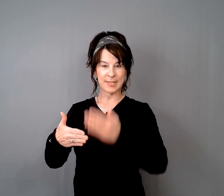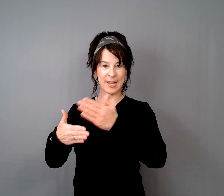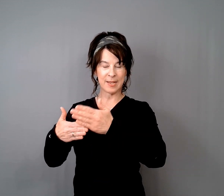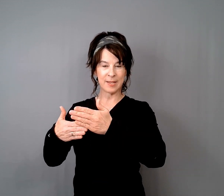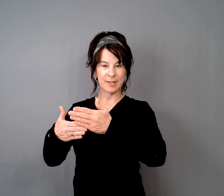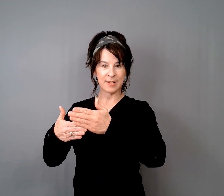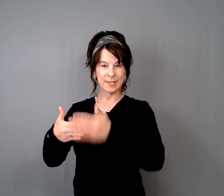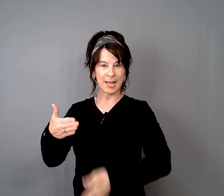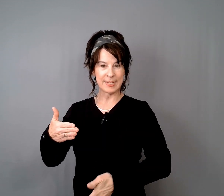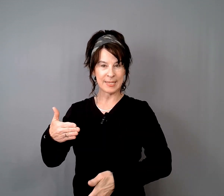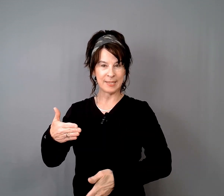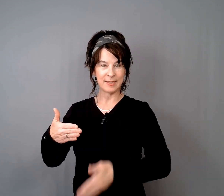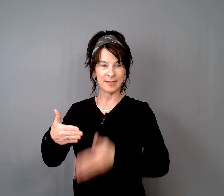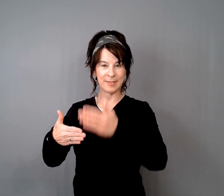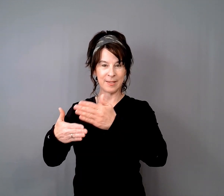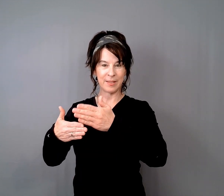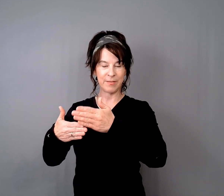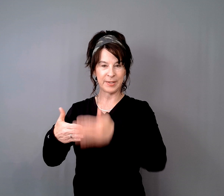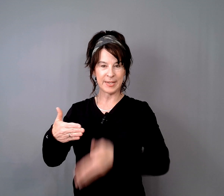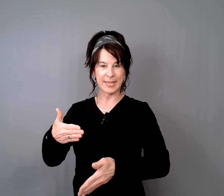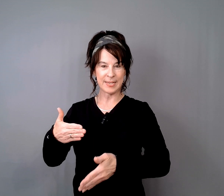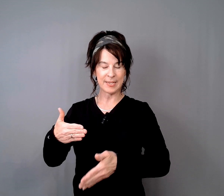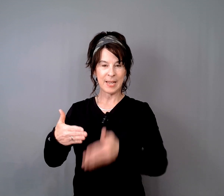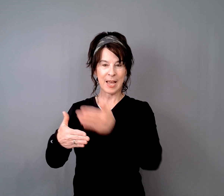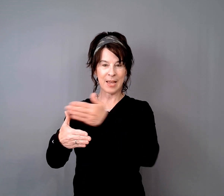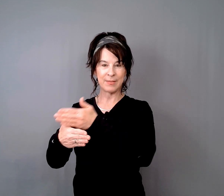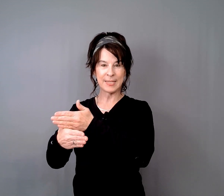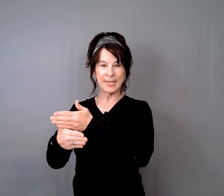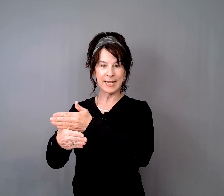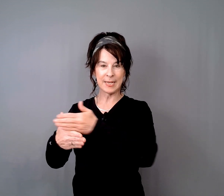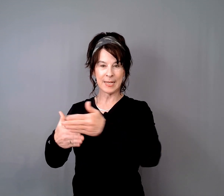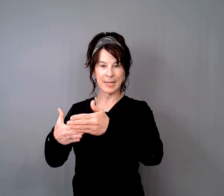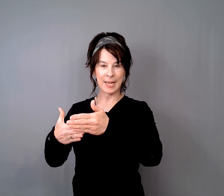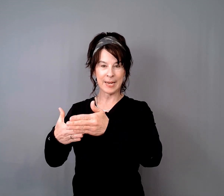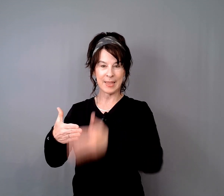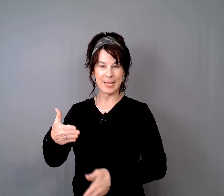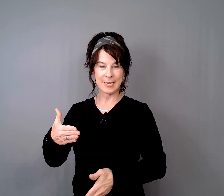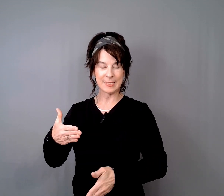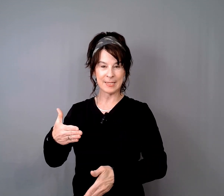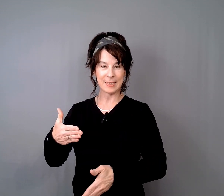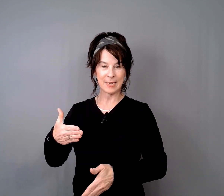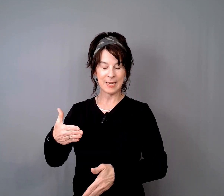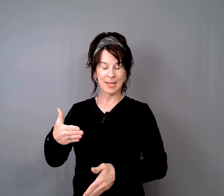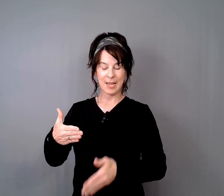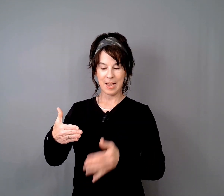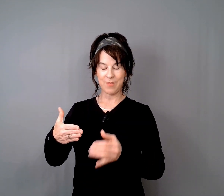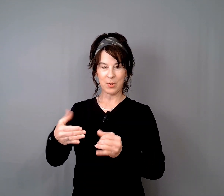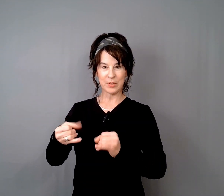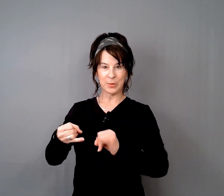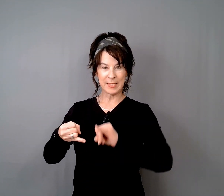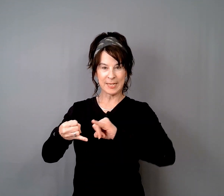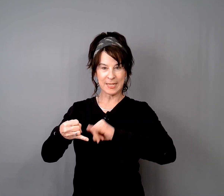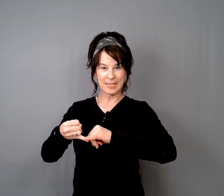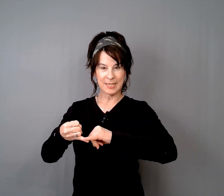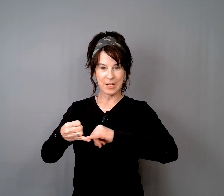like slicing the very end. I have seen it like this. I've also seen it